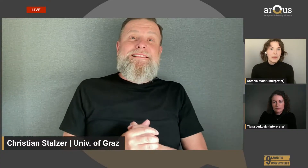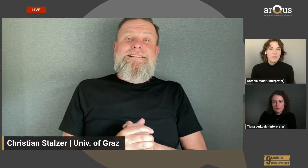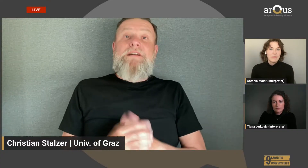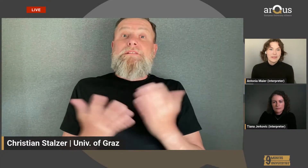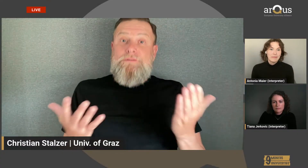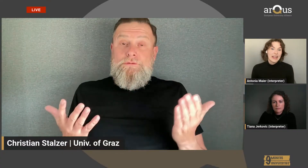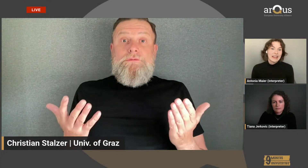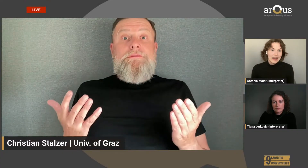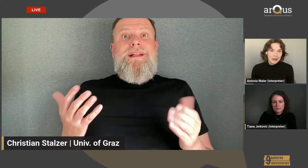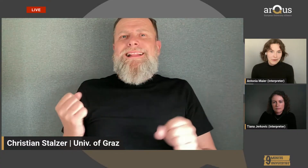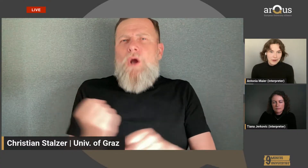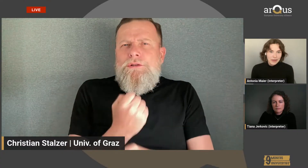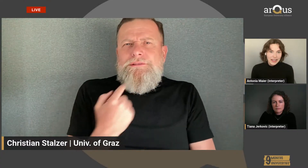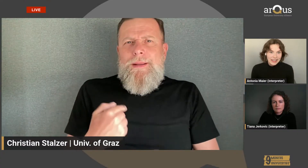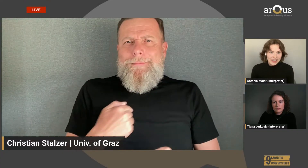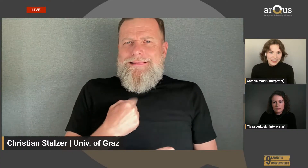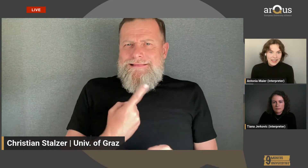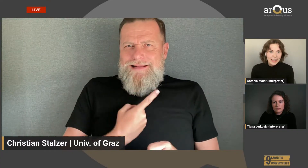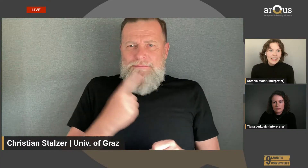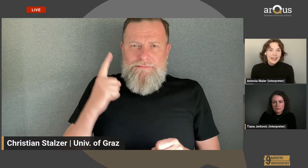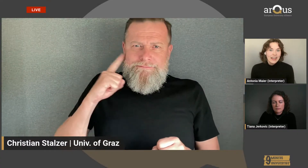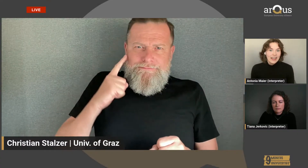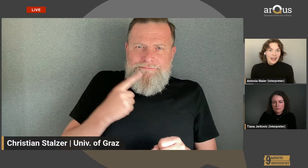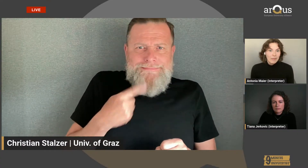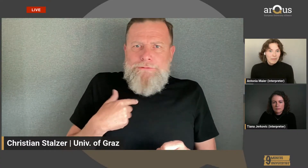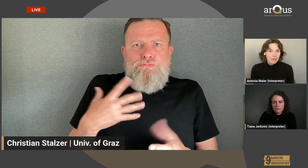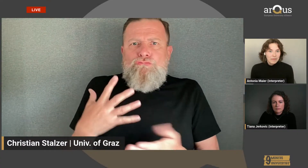Well, bad luck for me.